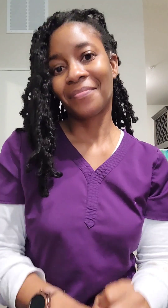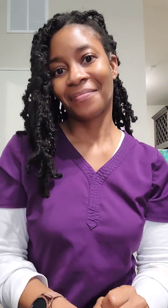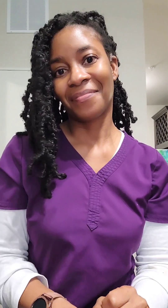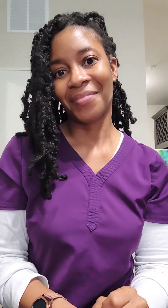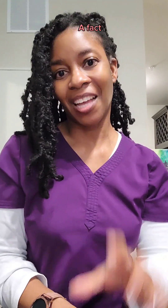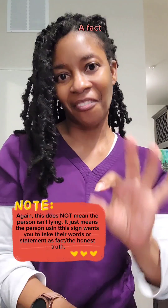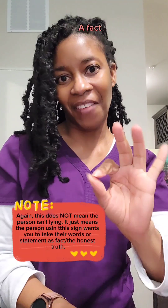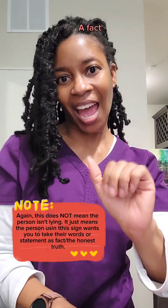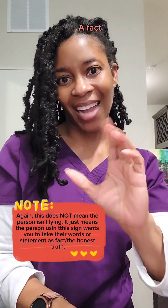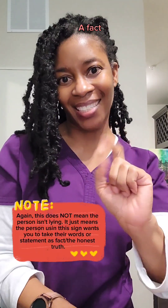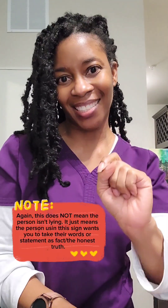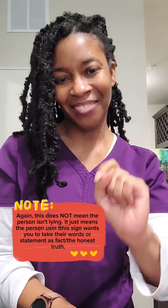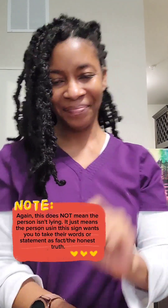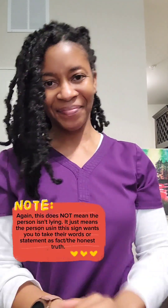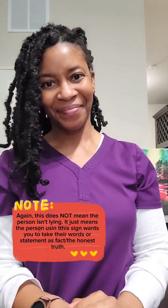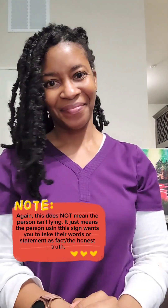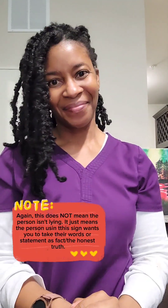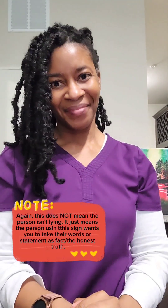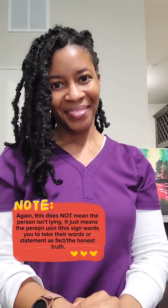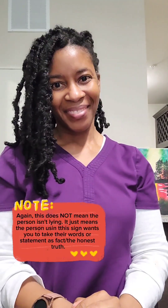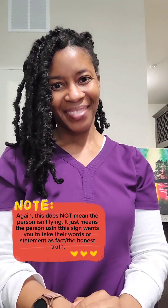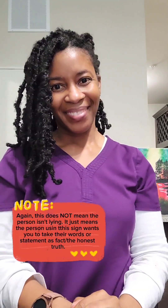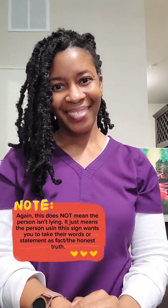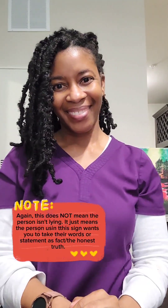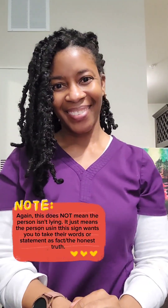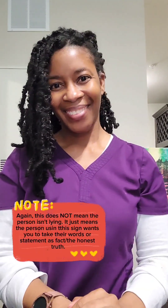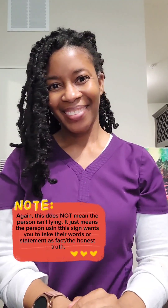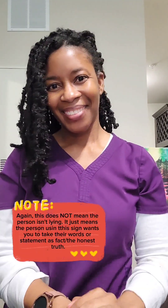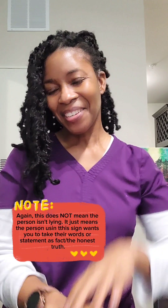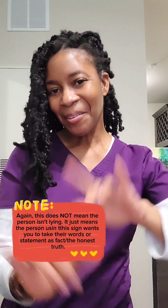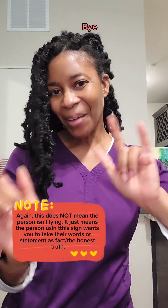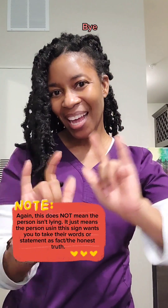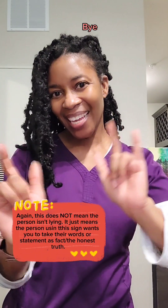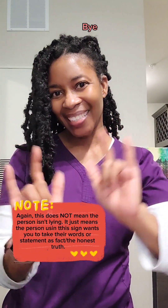a fact. Bye.